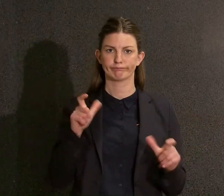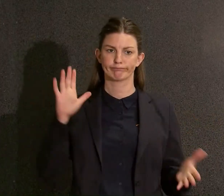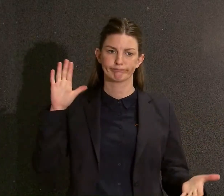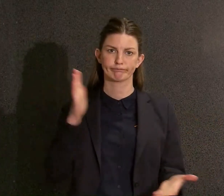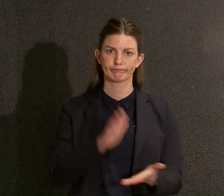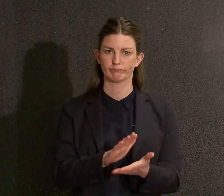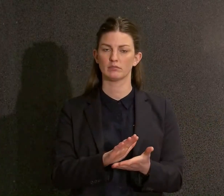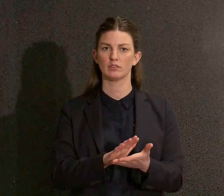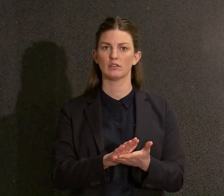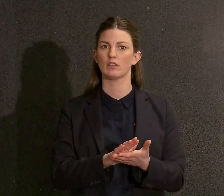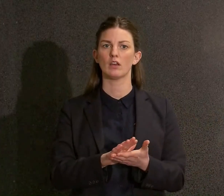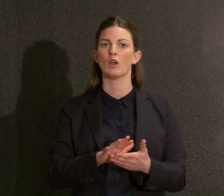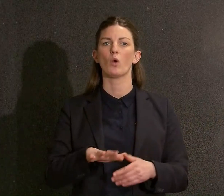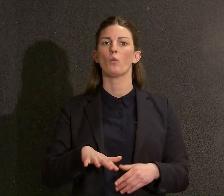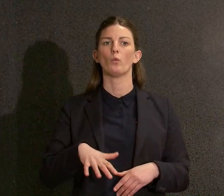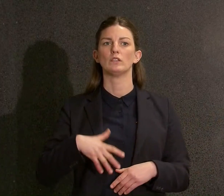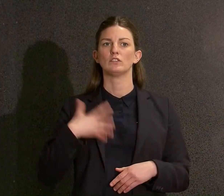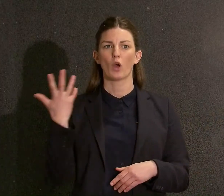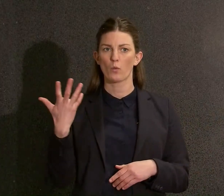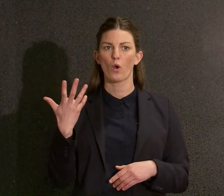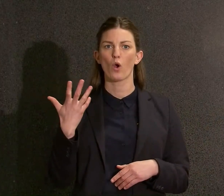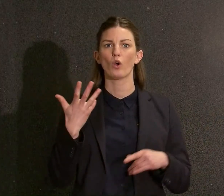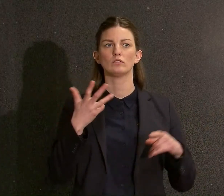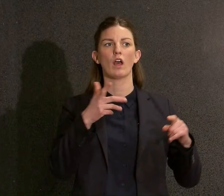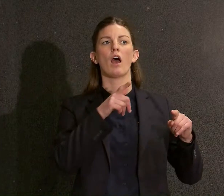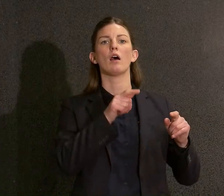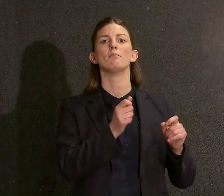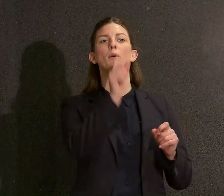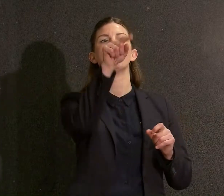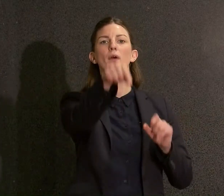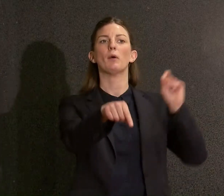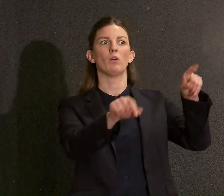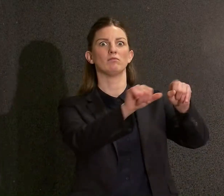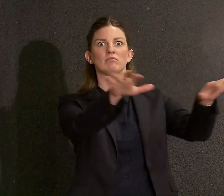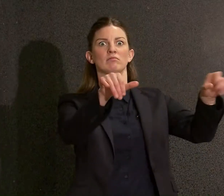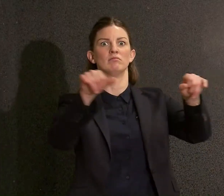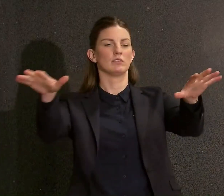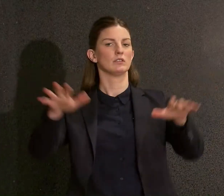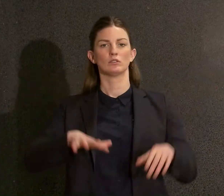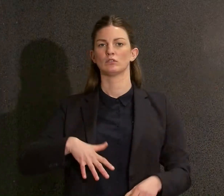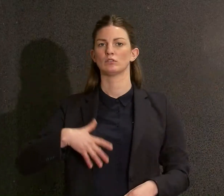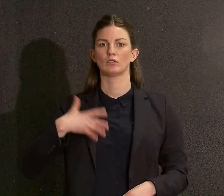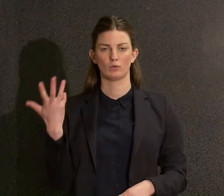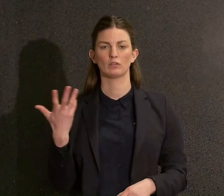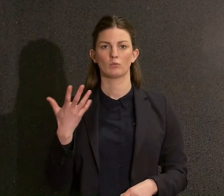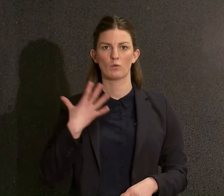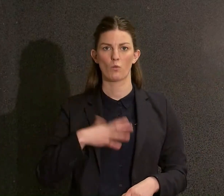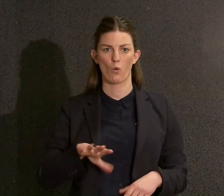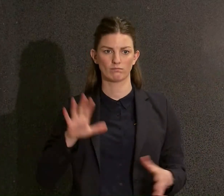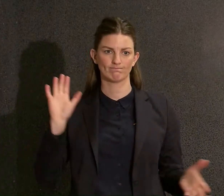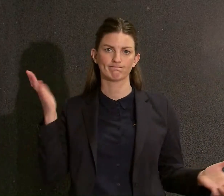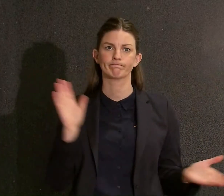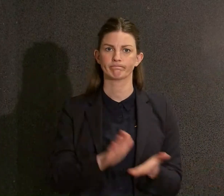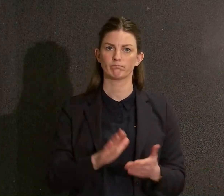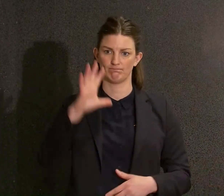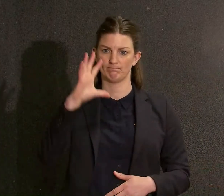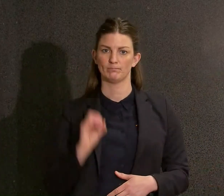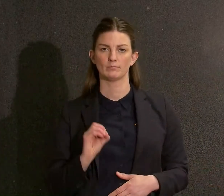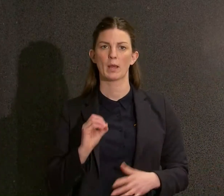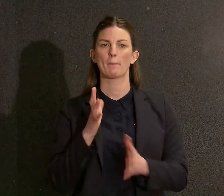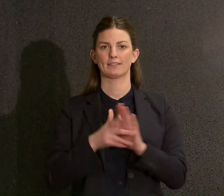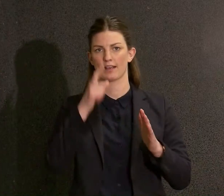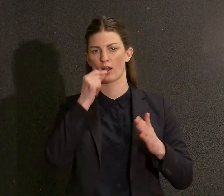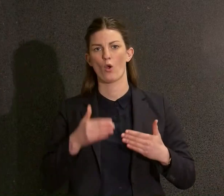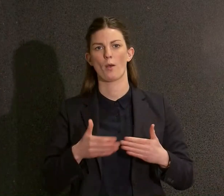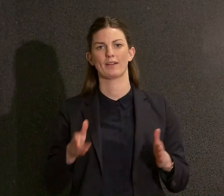just running alongside these cases, that's how we get out in front of it, and it's how we get our community and our economy opened